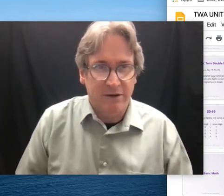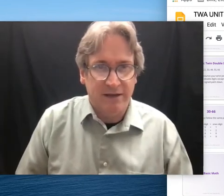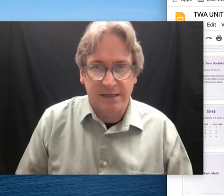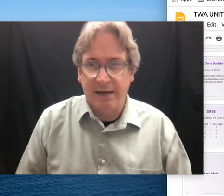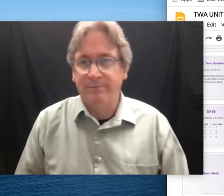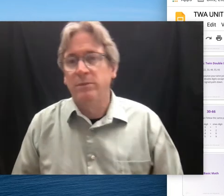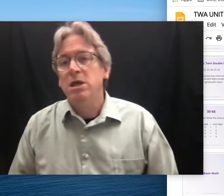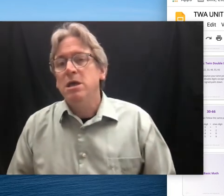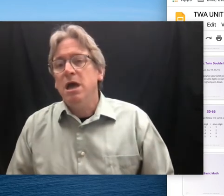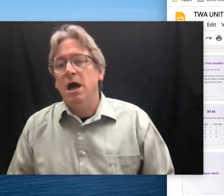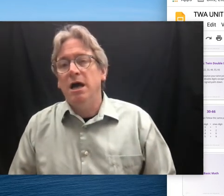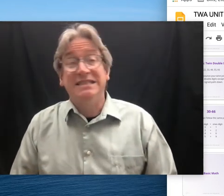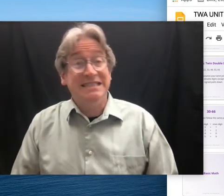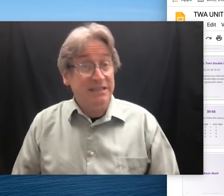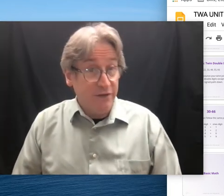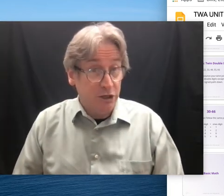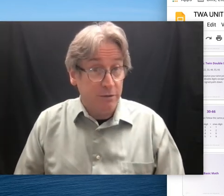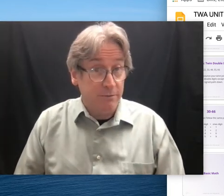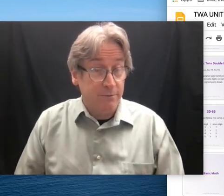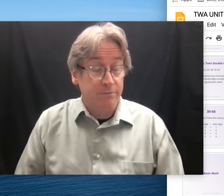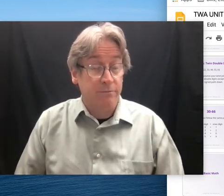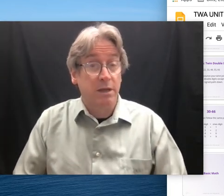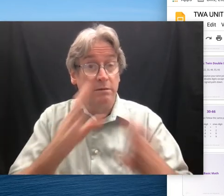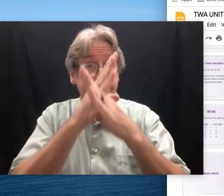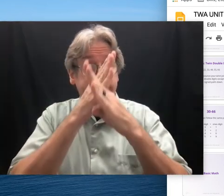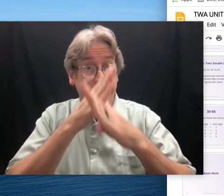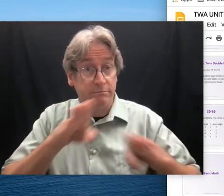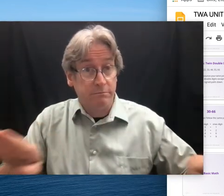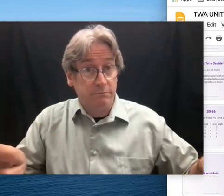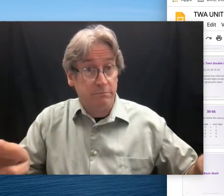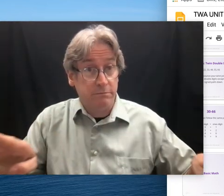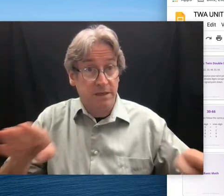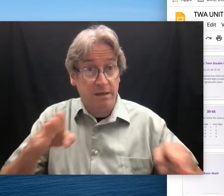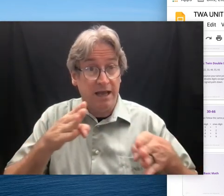making sound effects today. Division.